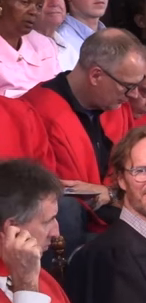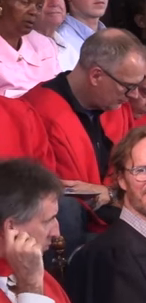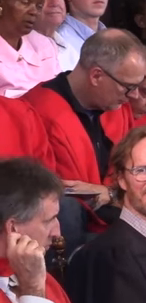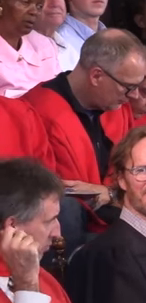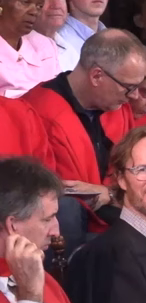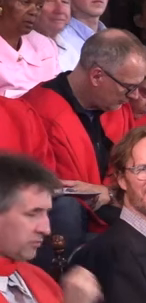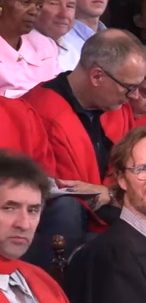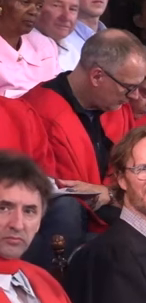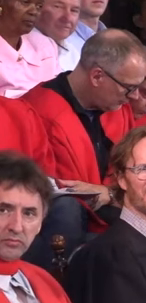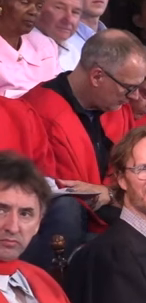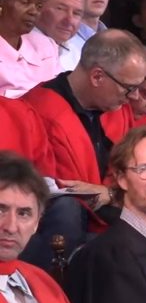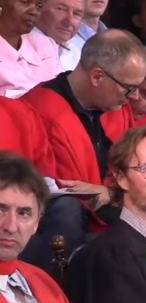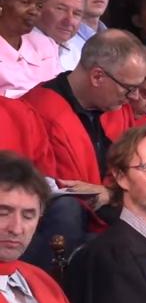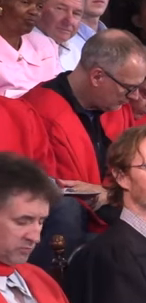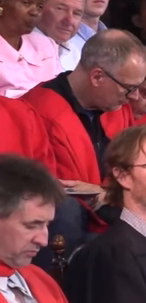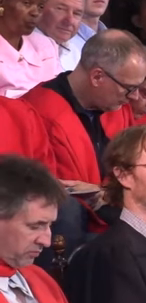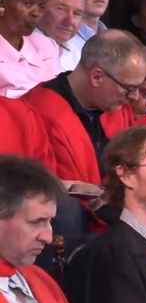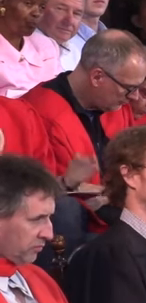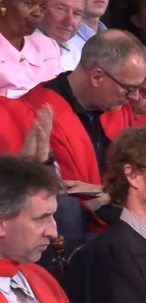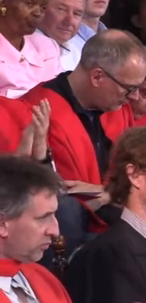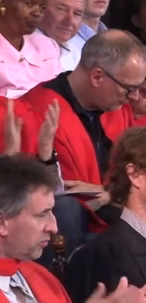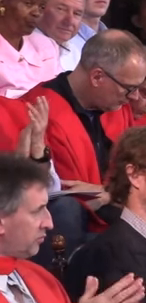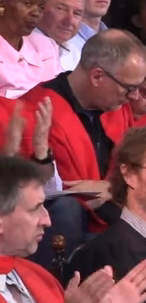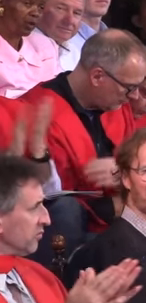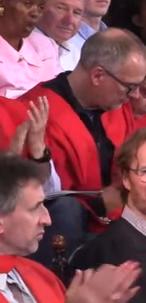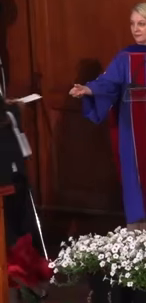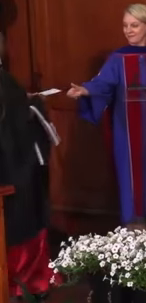Sitembile Sietaba Nyawose.